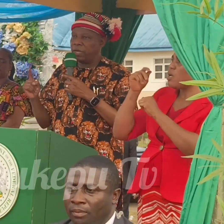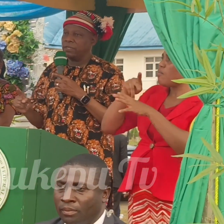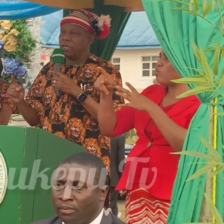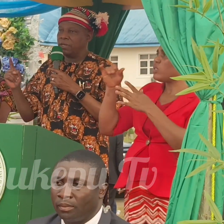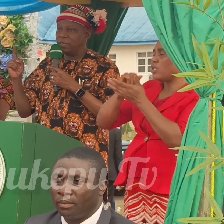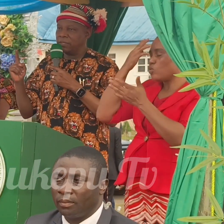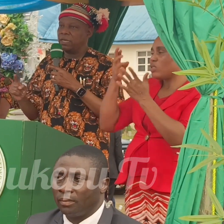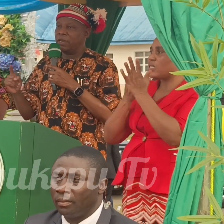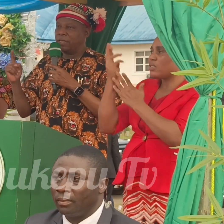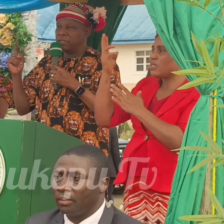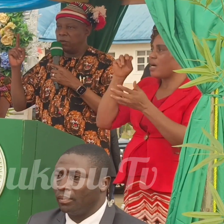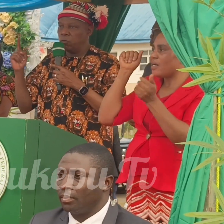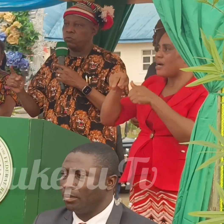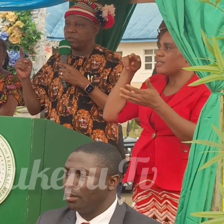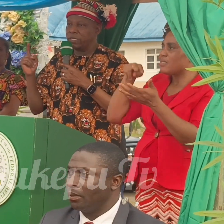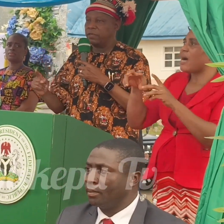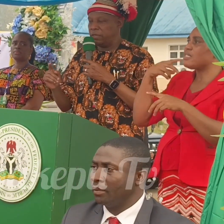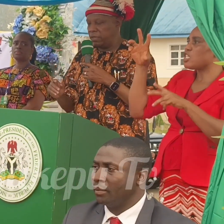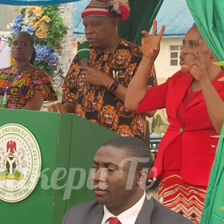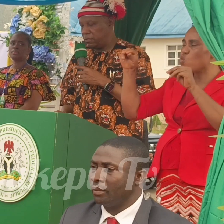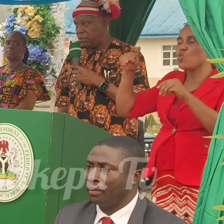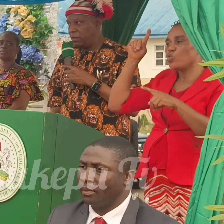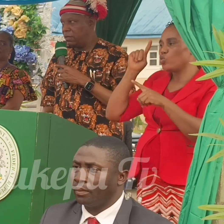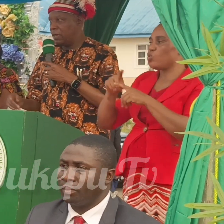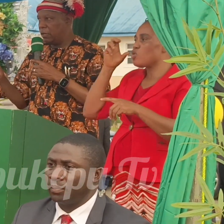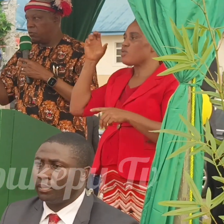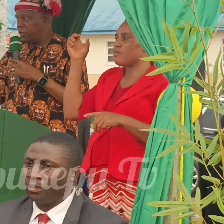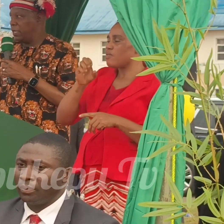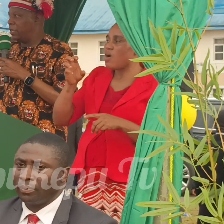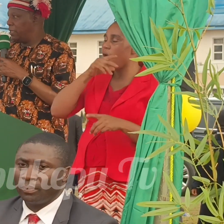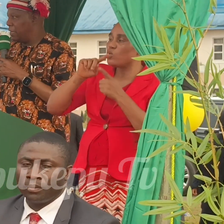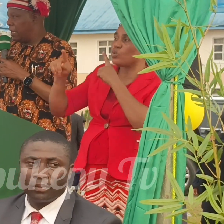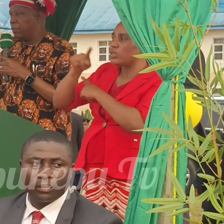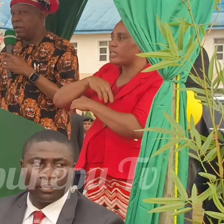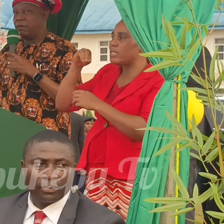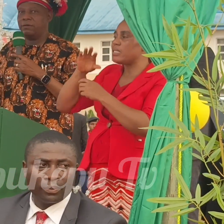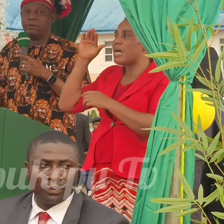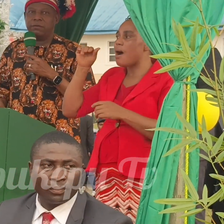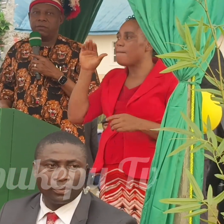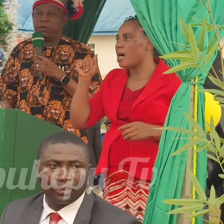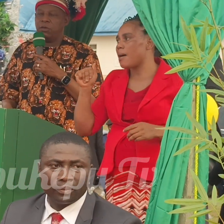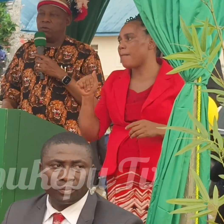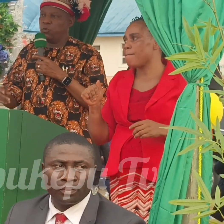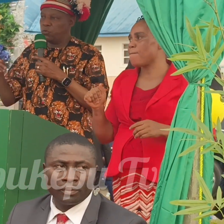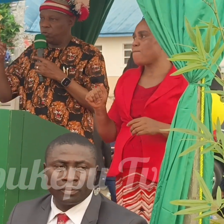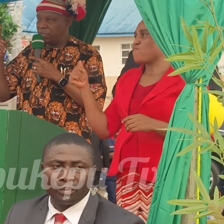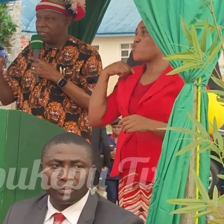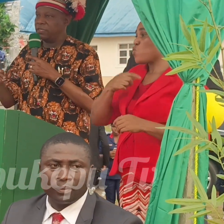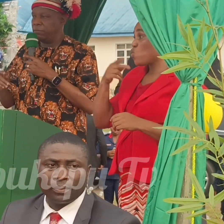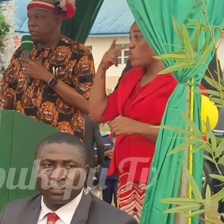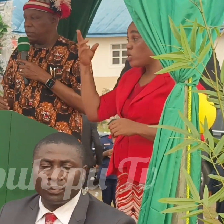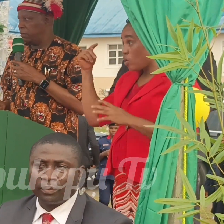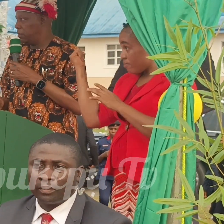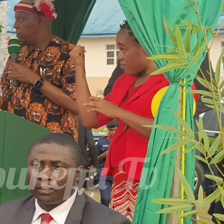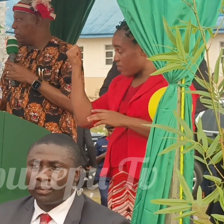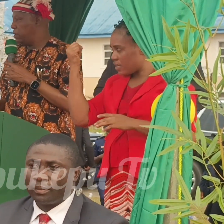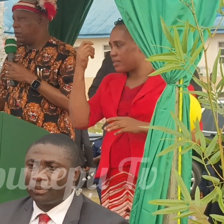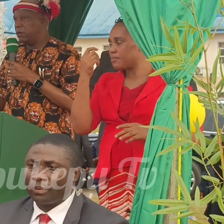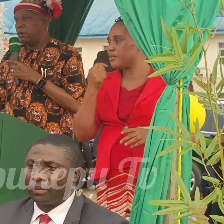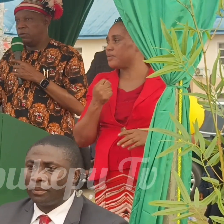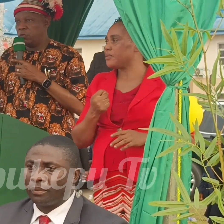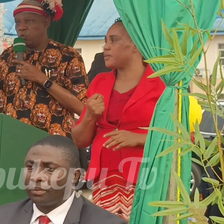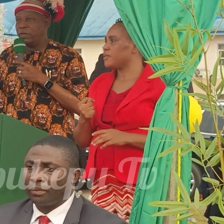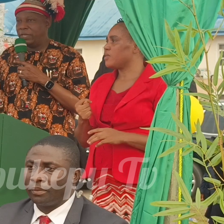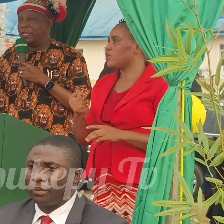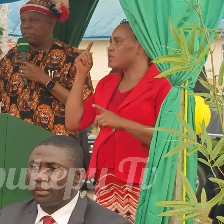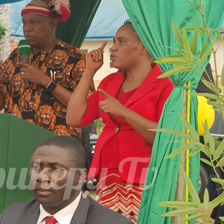right and not of sacrilege. And today in Abia, we saw testimony